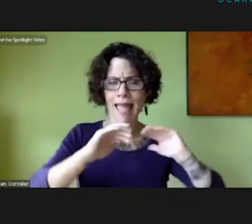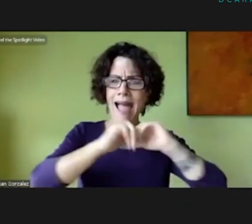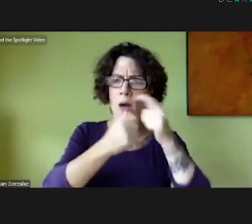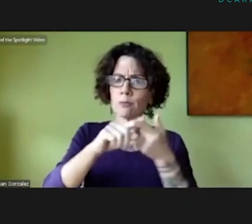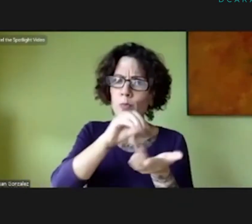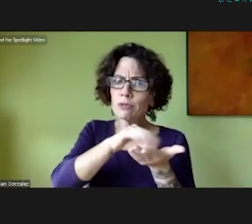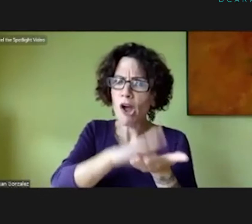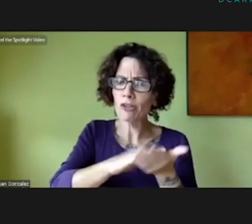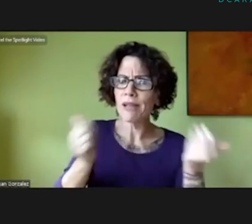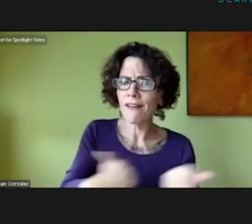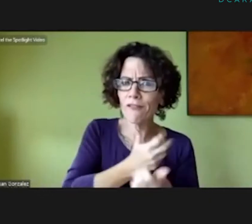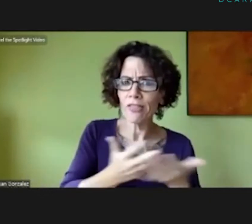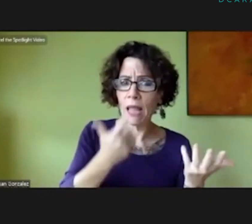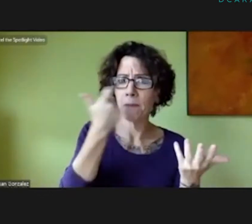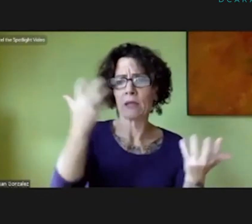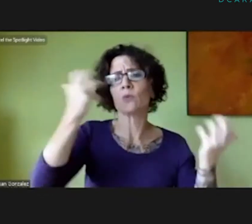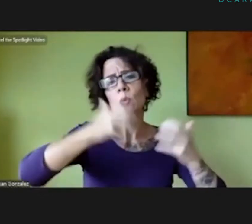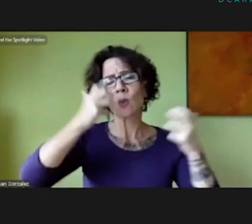group